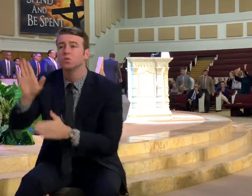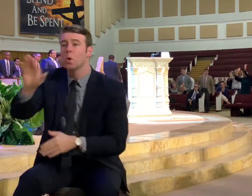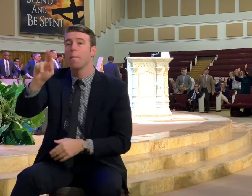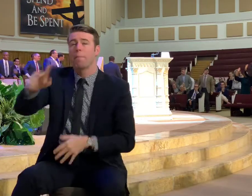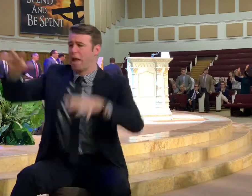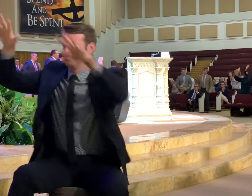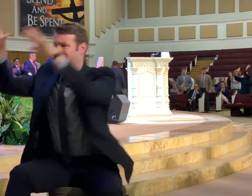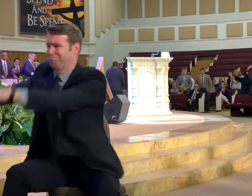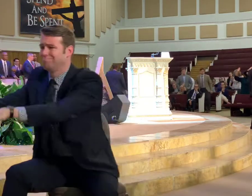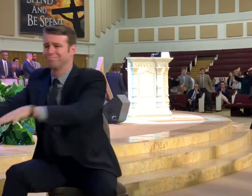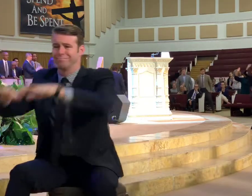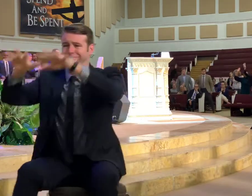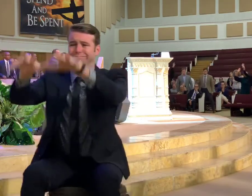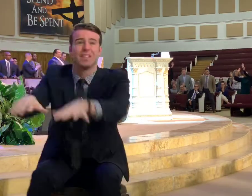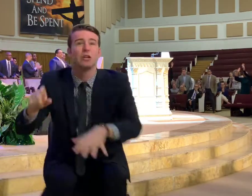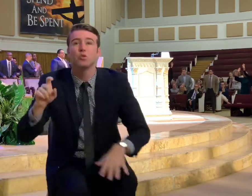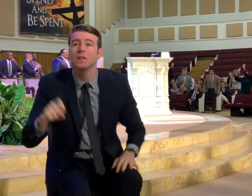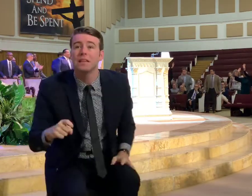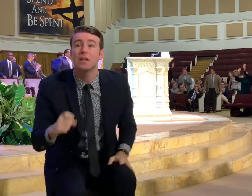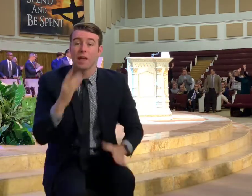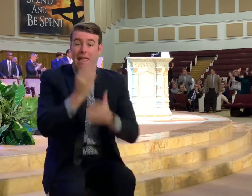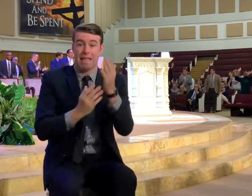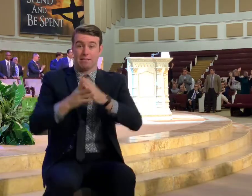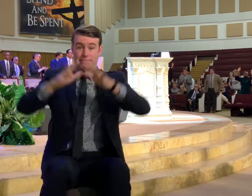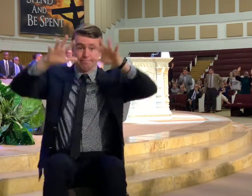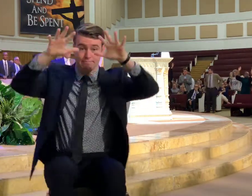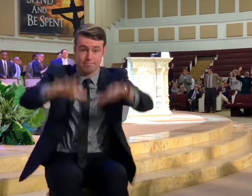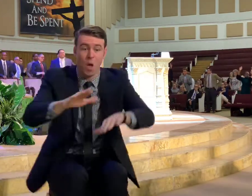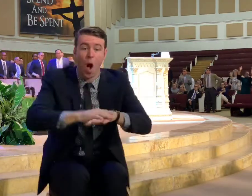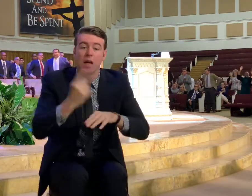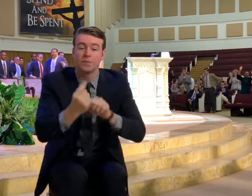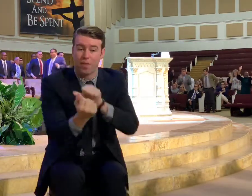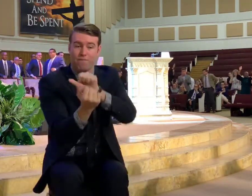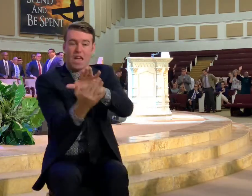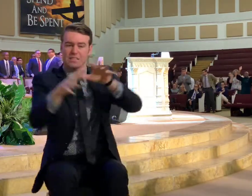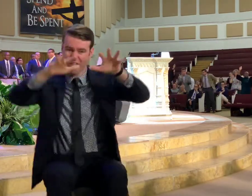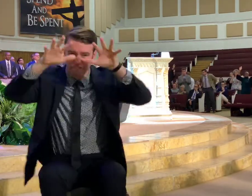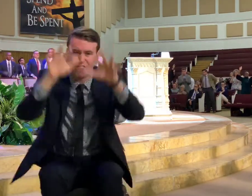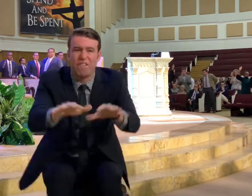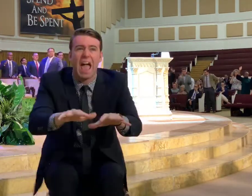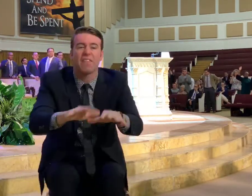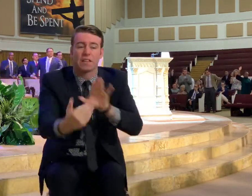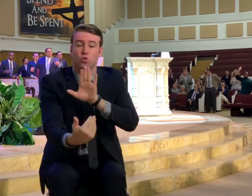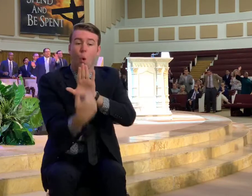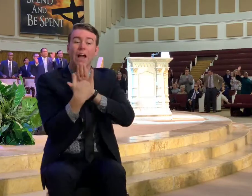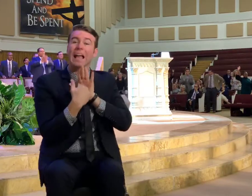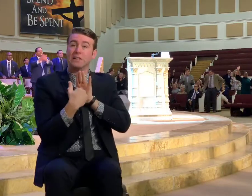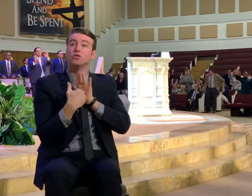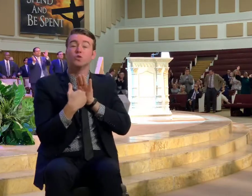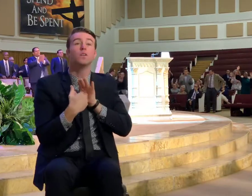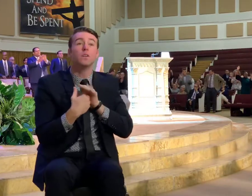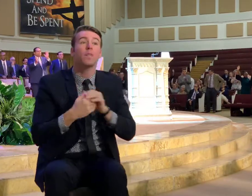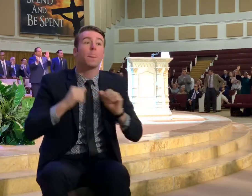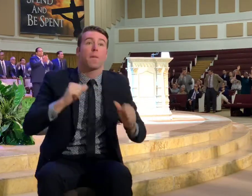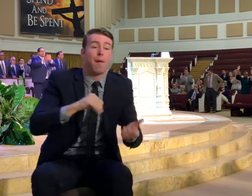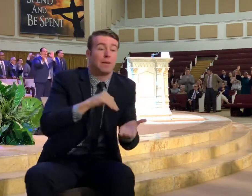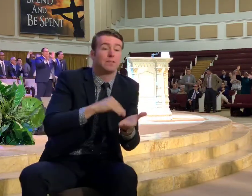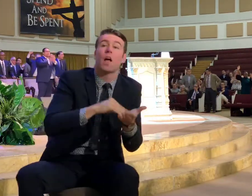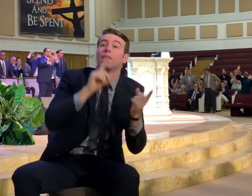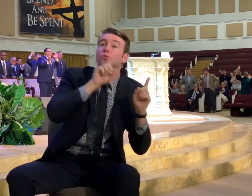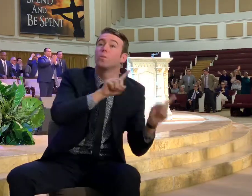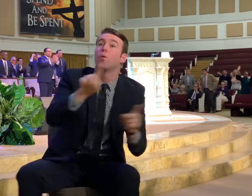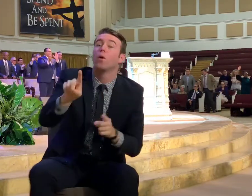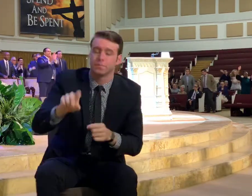account. You got to lay hands on the things you're facing that are roaring against you. Might be a doctor's